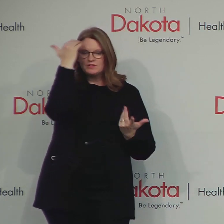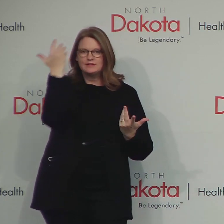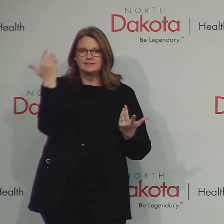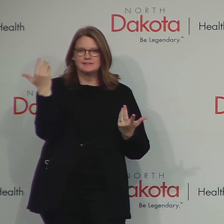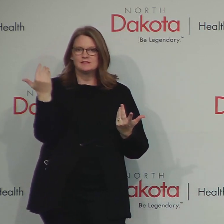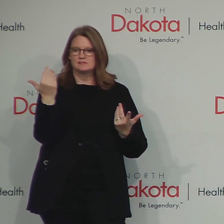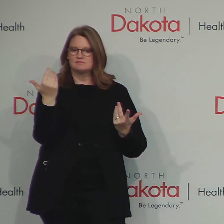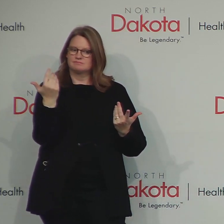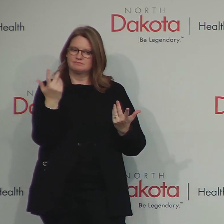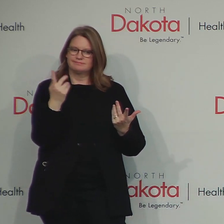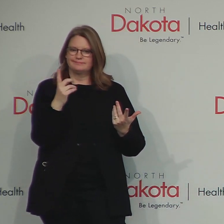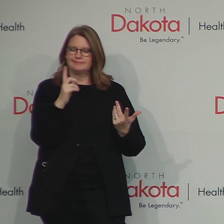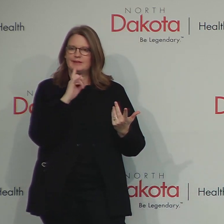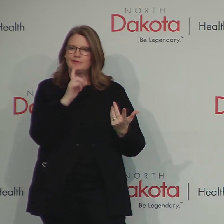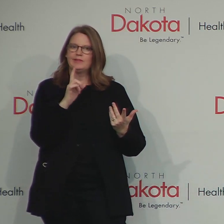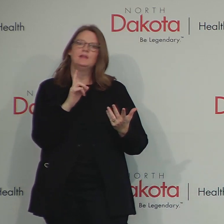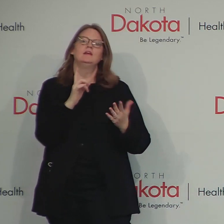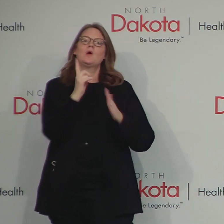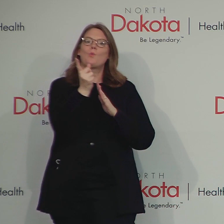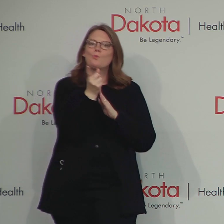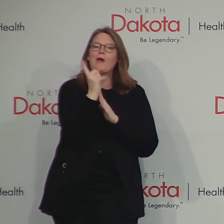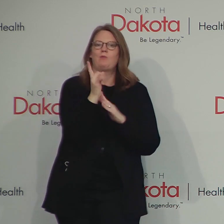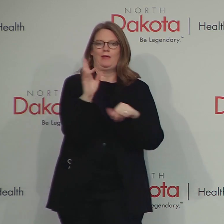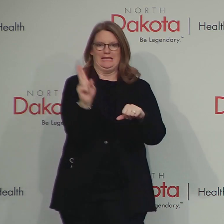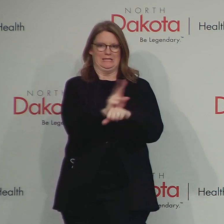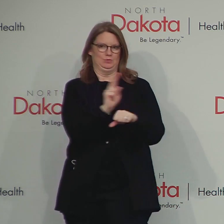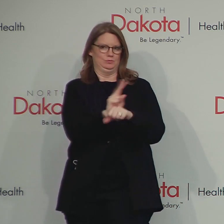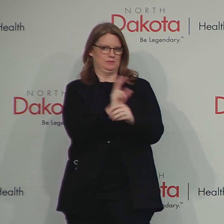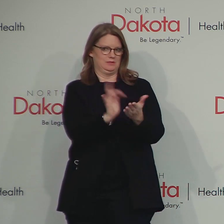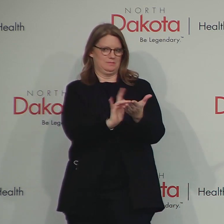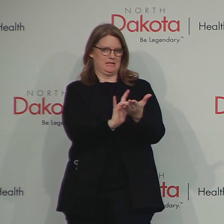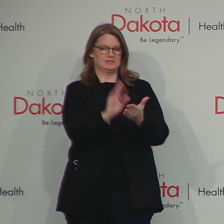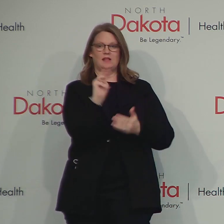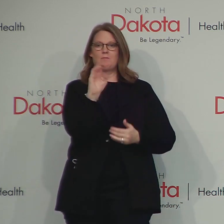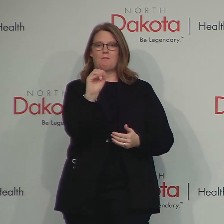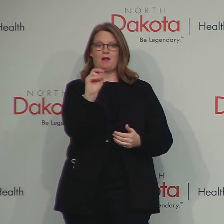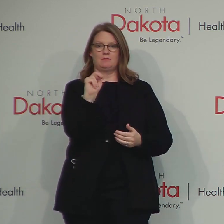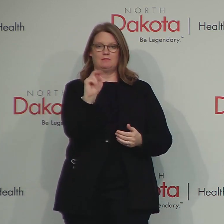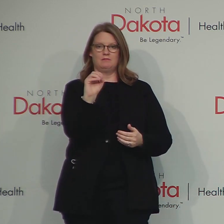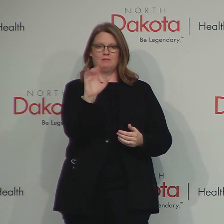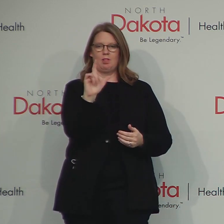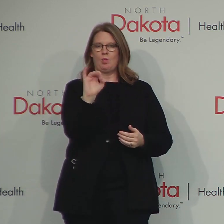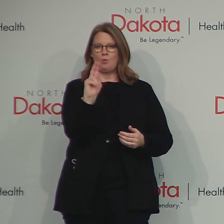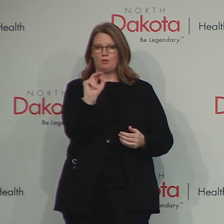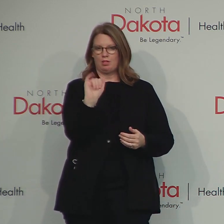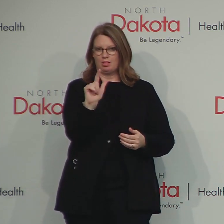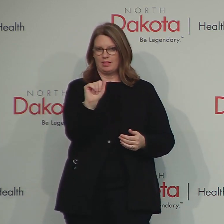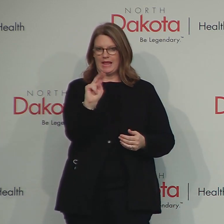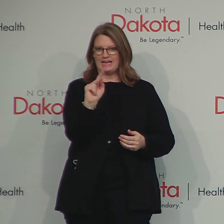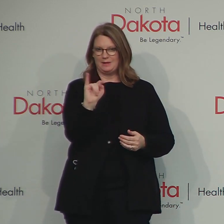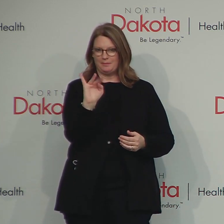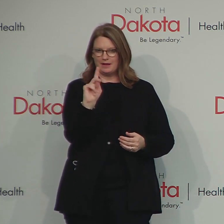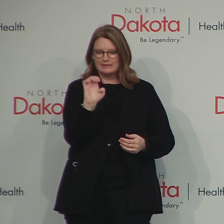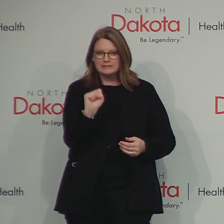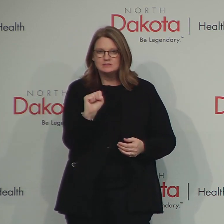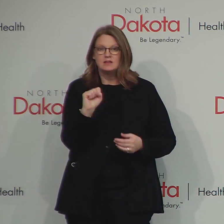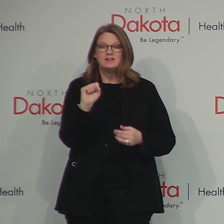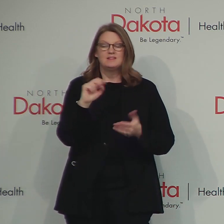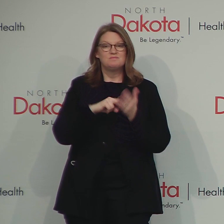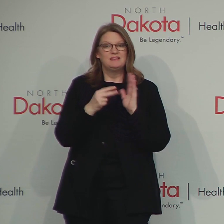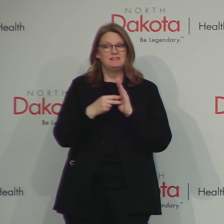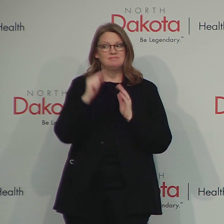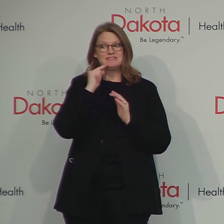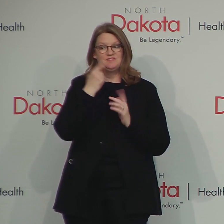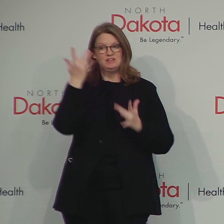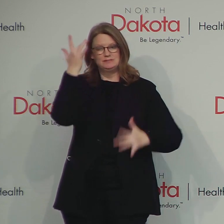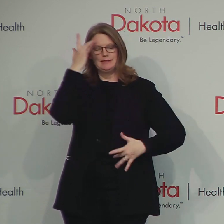life-saving potential of the early application of monoclonal antibodies to reduce severe outcomes. And again, what this